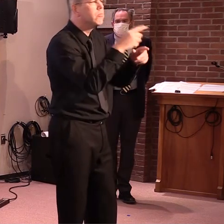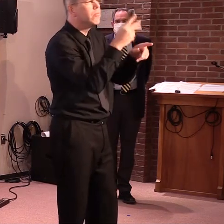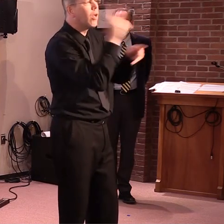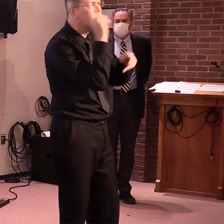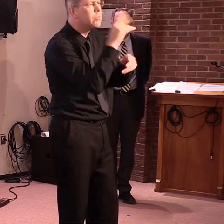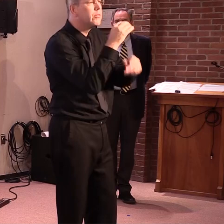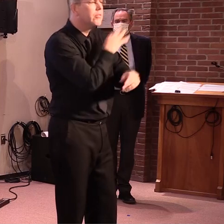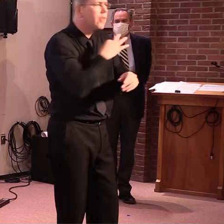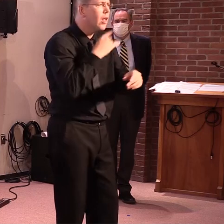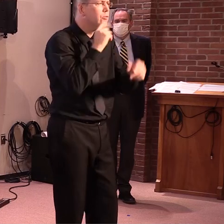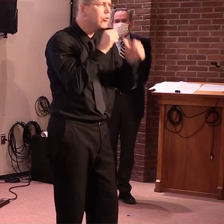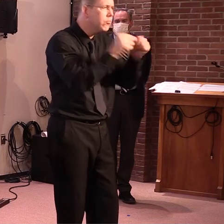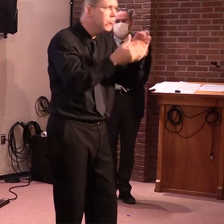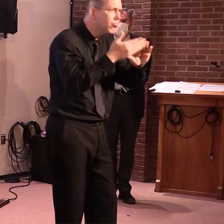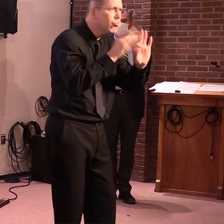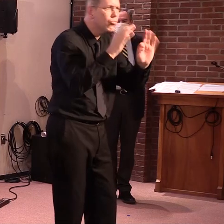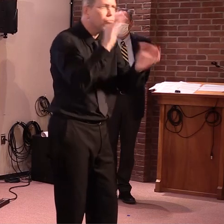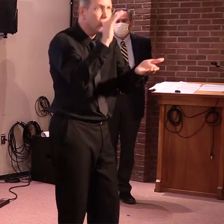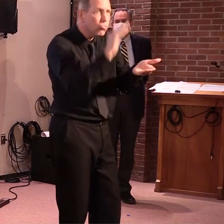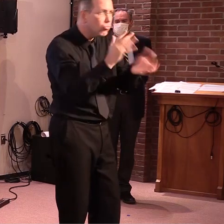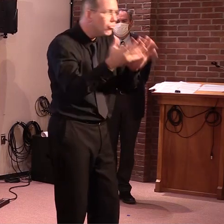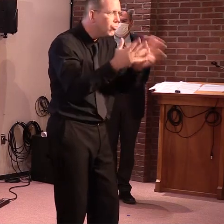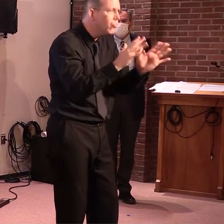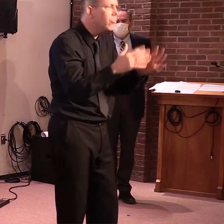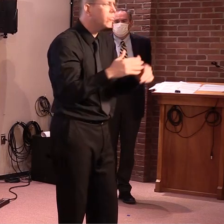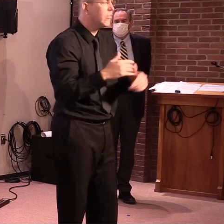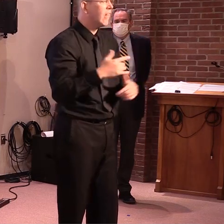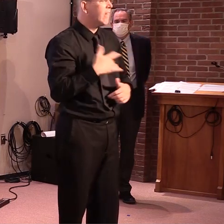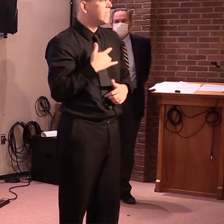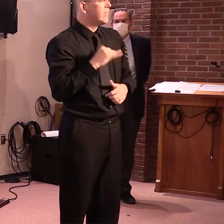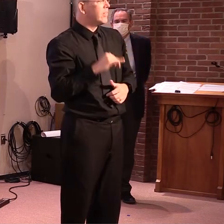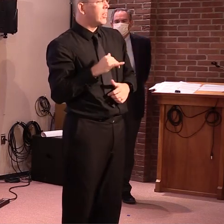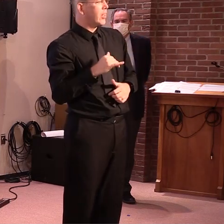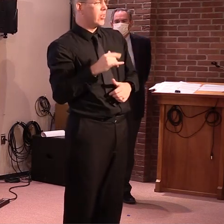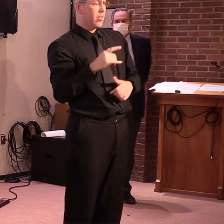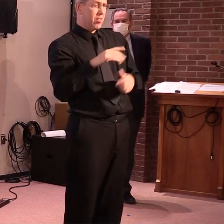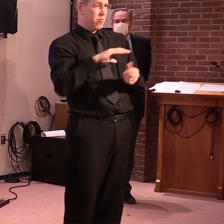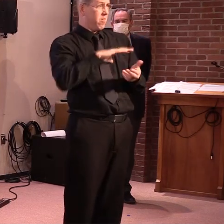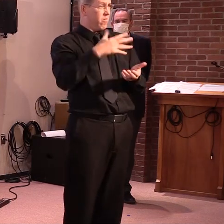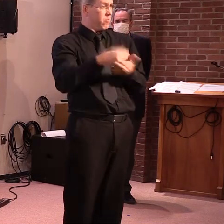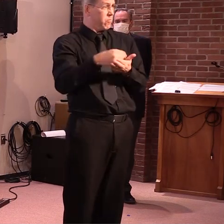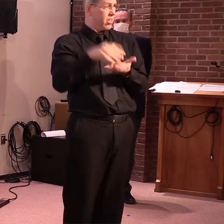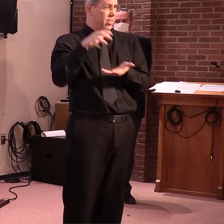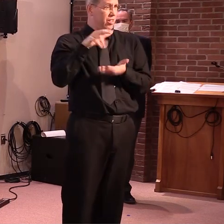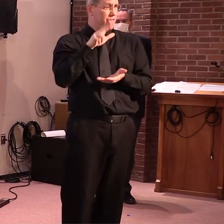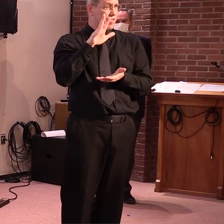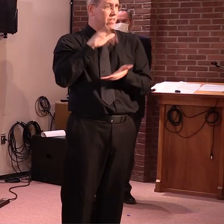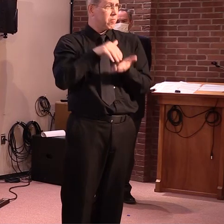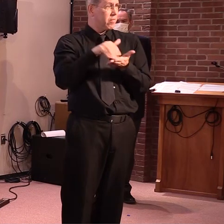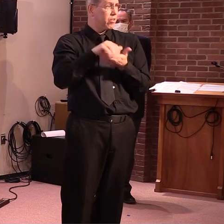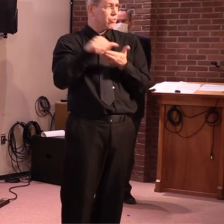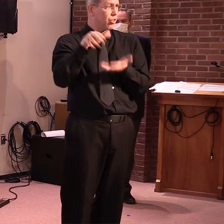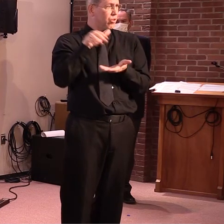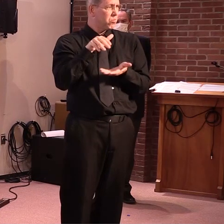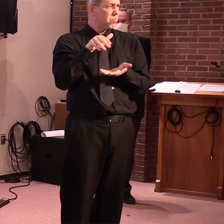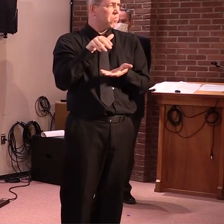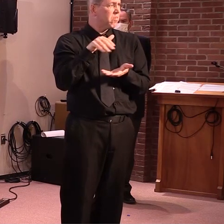$375 million is the right number distributed among a wide array of healthcare